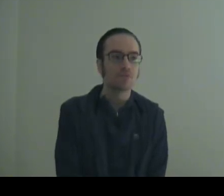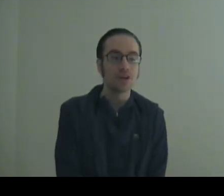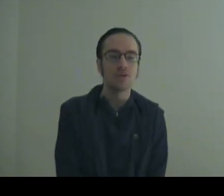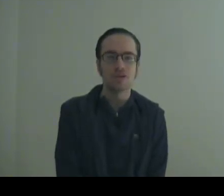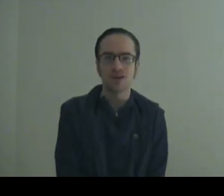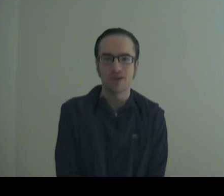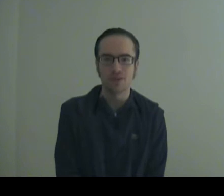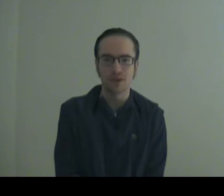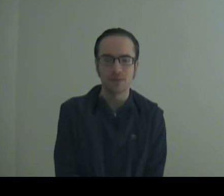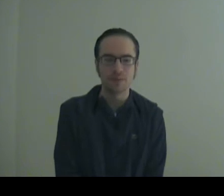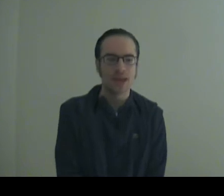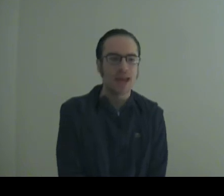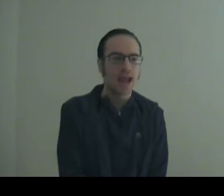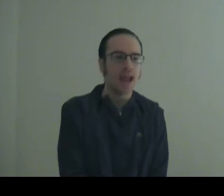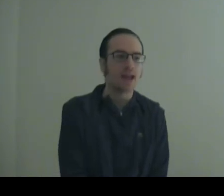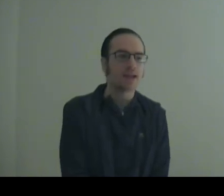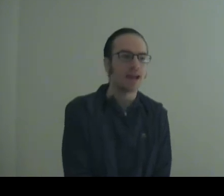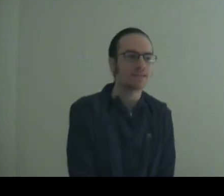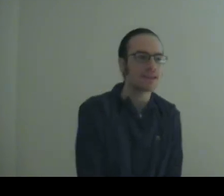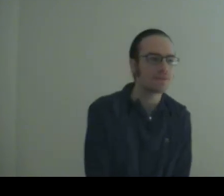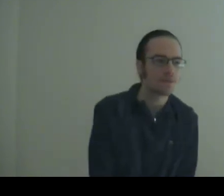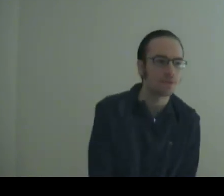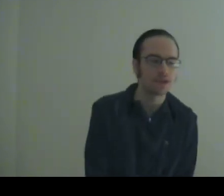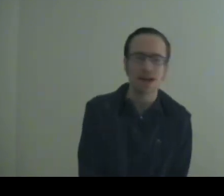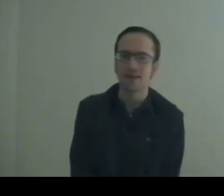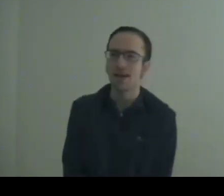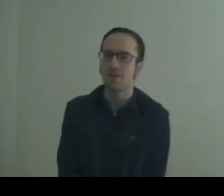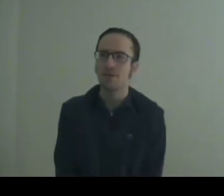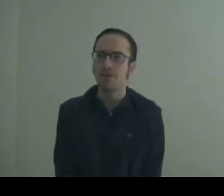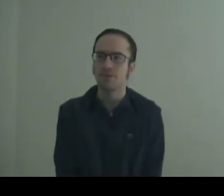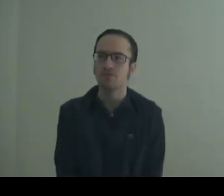pretty early on in the film, and I'd say for